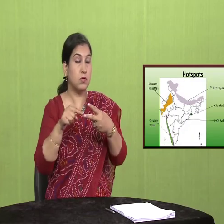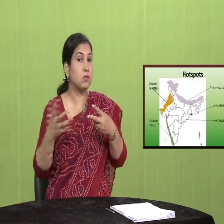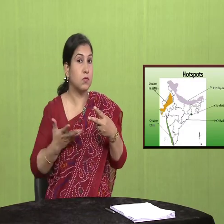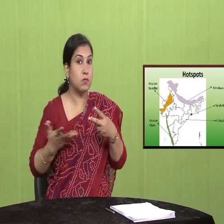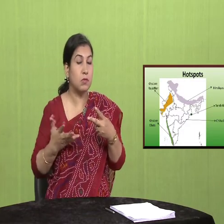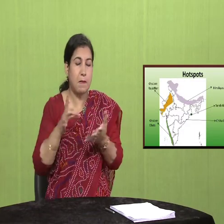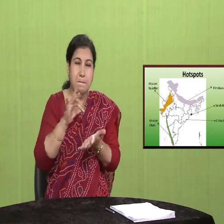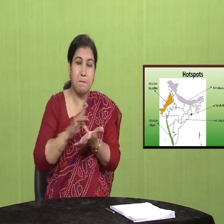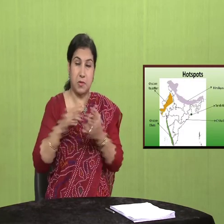hotspots are,